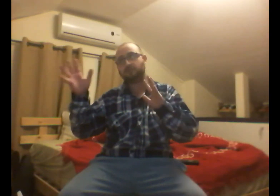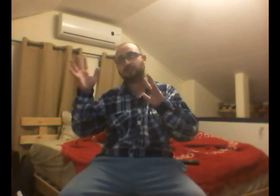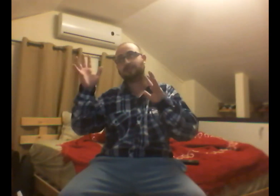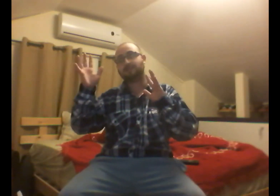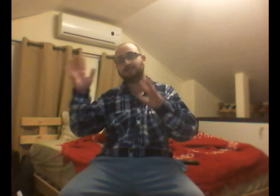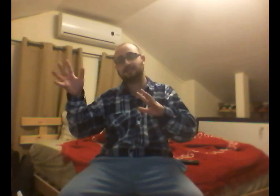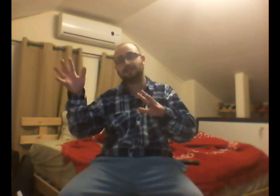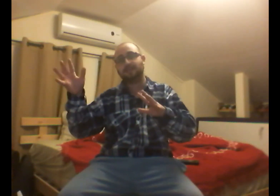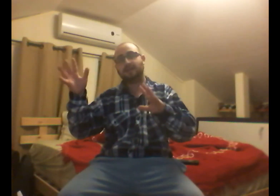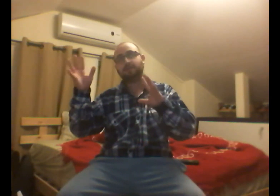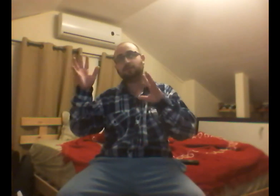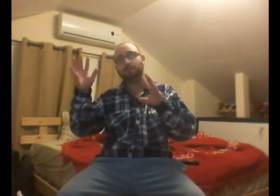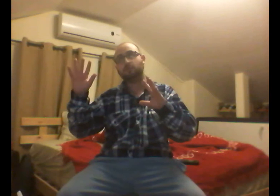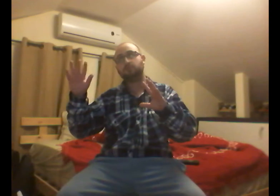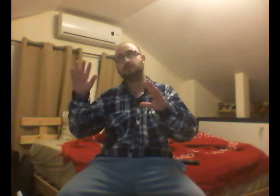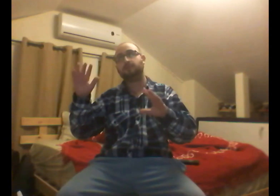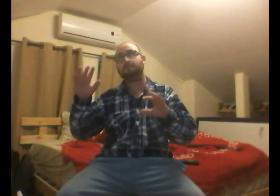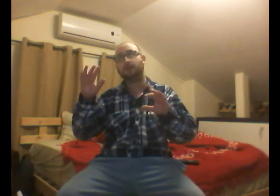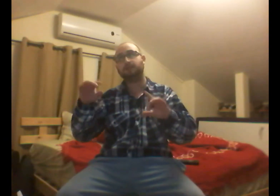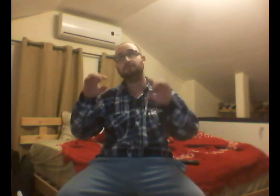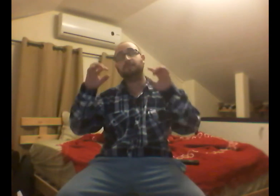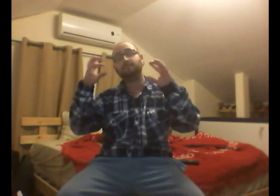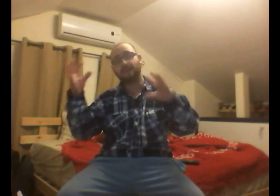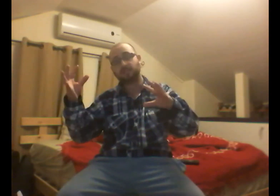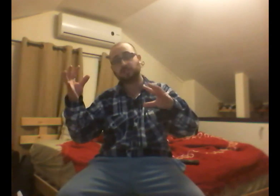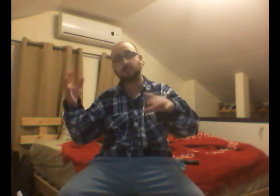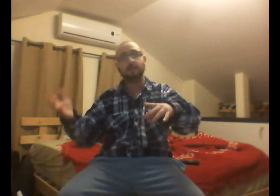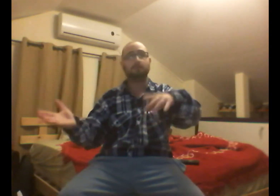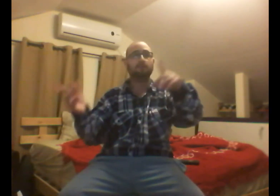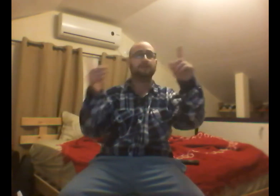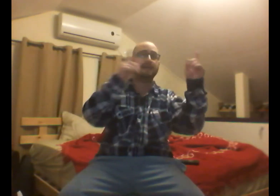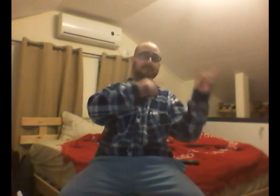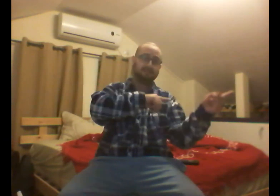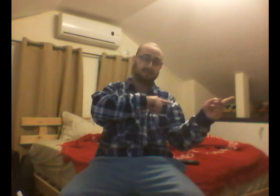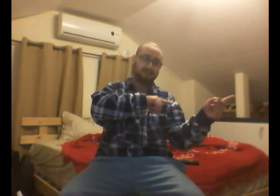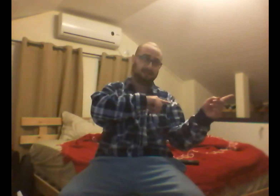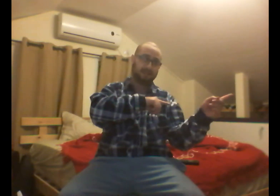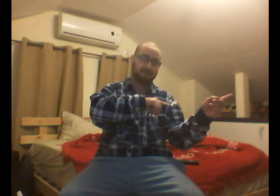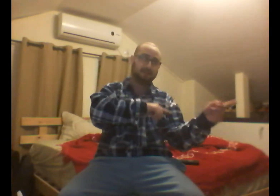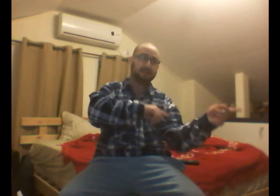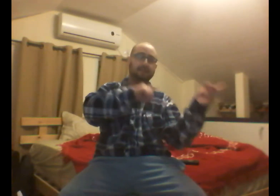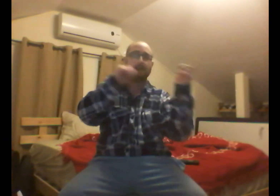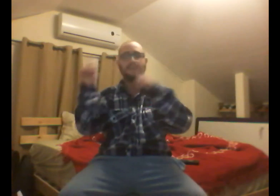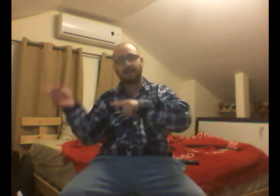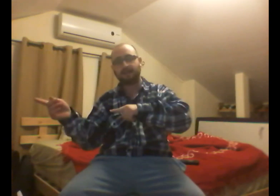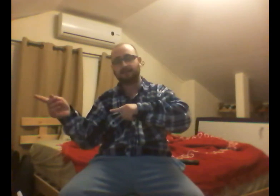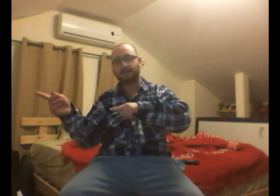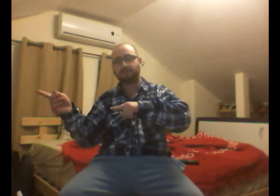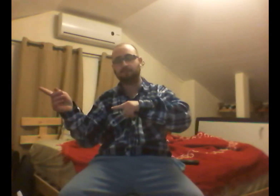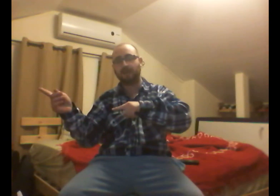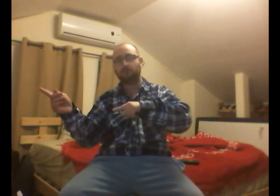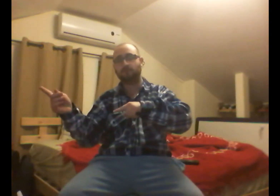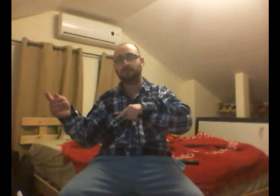interested to see. I think Ruby Rose did her part to perfection, both as Kate Kane and as Batwoman,